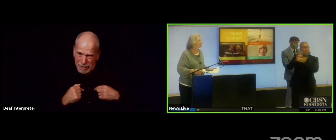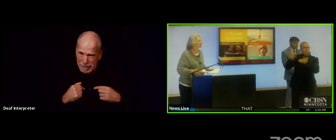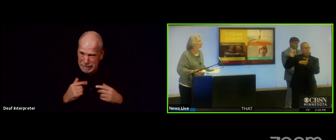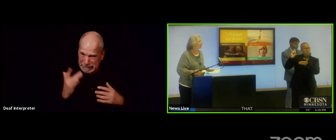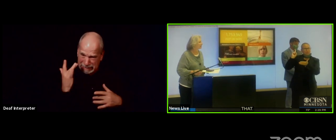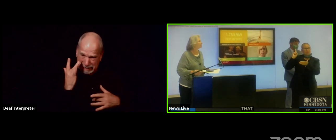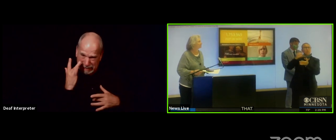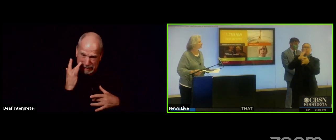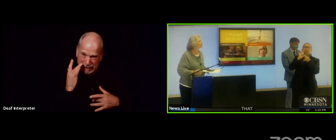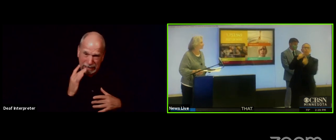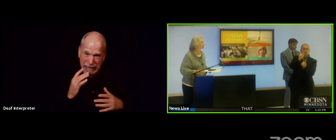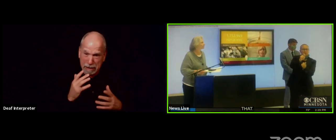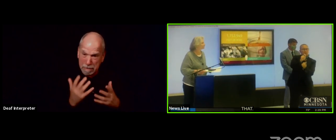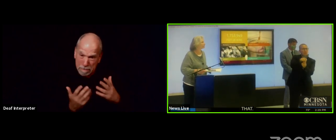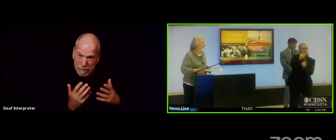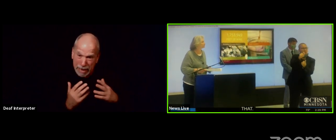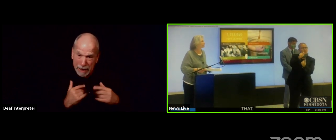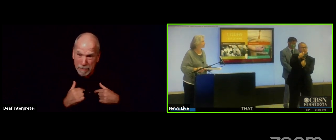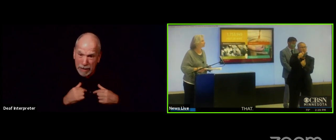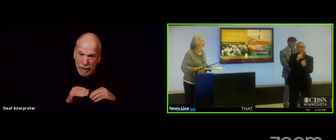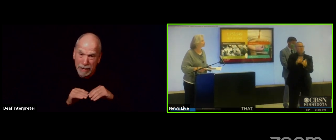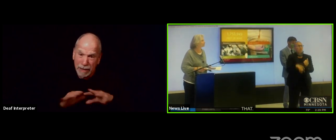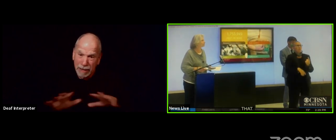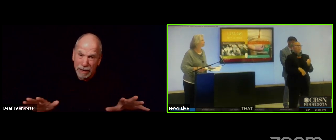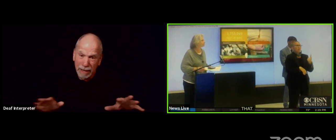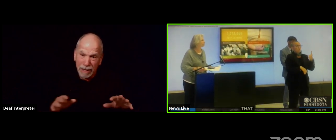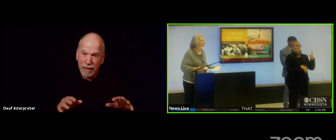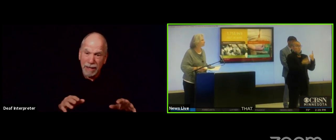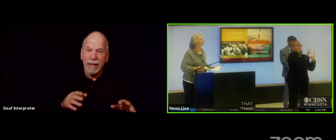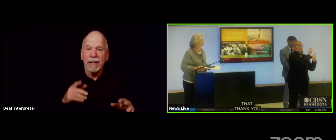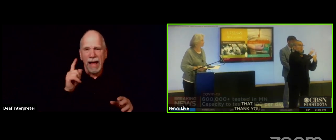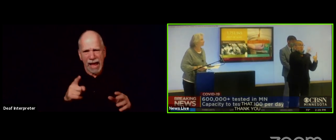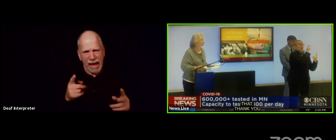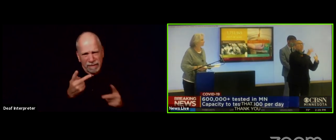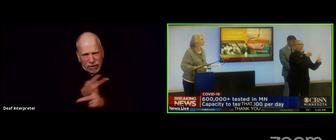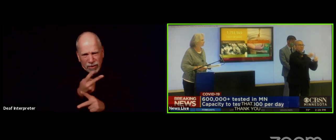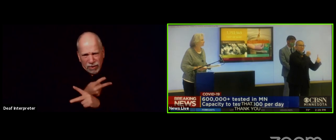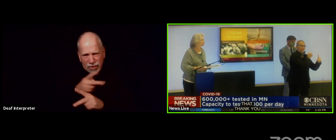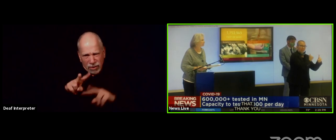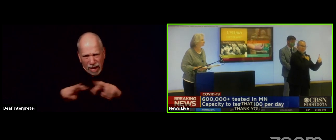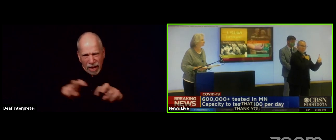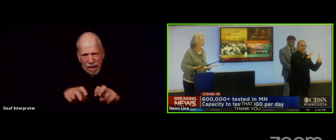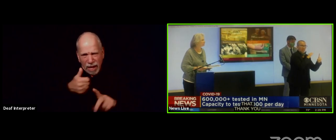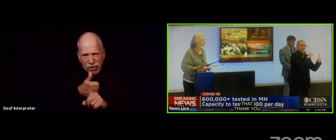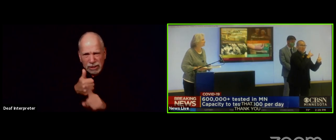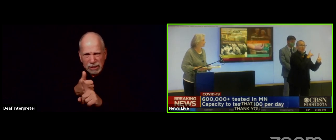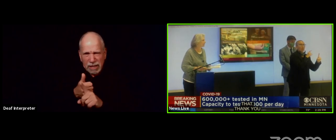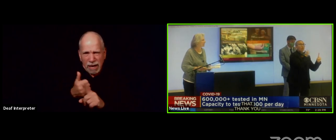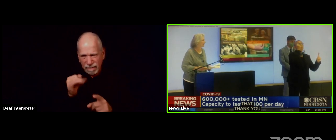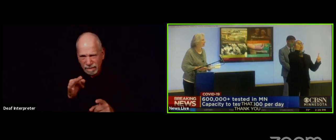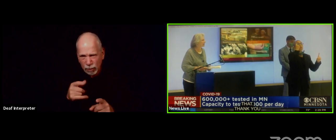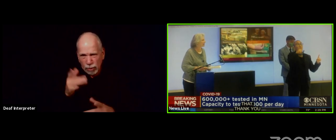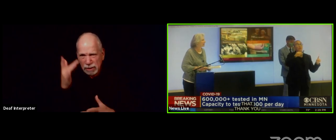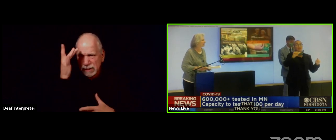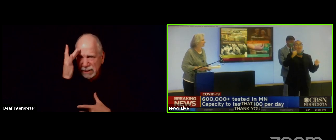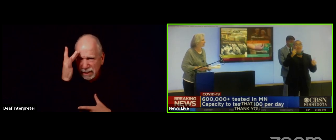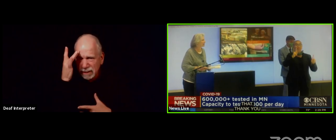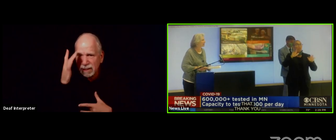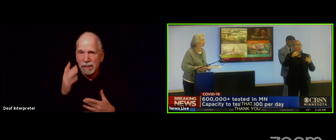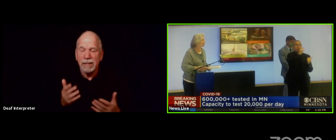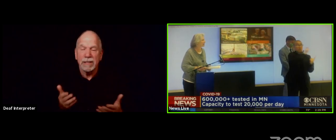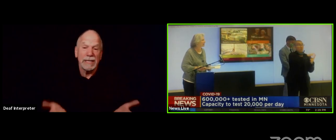for every 1 case, no one through diagnostic testing is probably another 10 cases in the country. Do you agree with that assessment? Minnesota, Dr. Checker, do you have